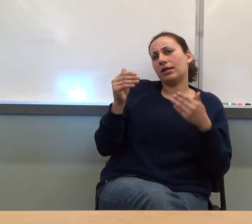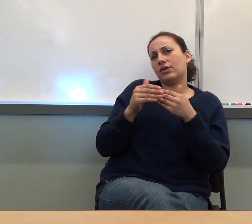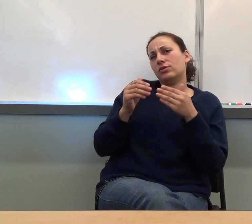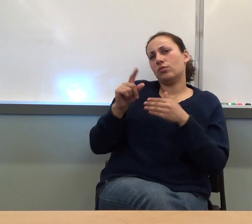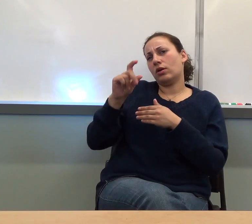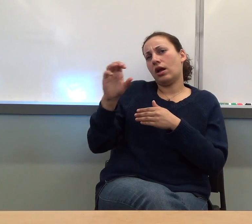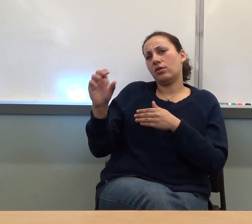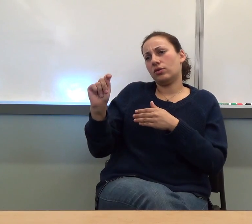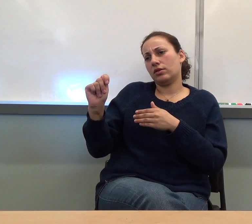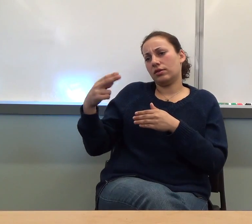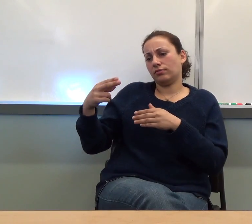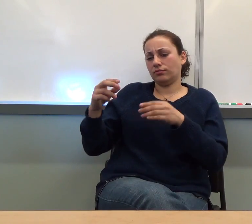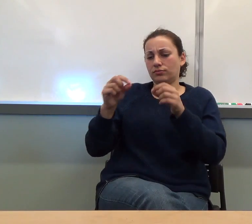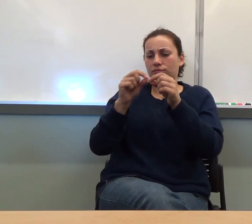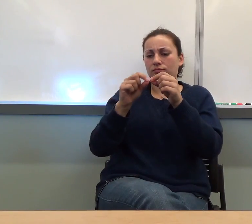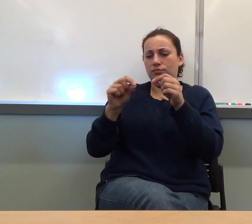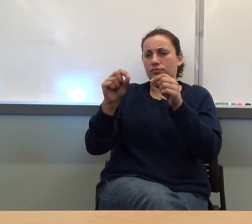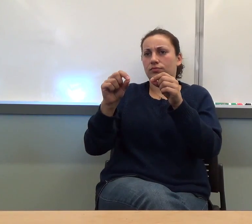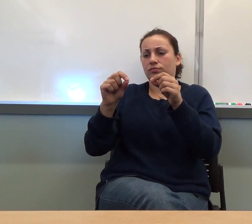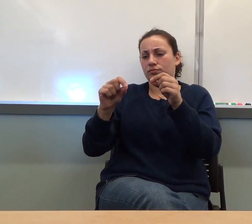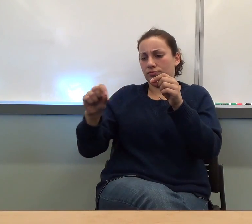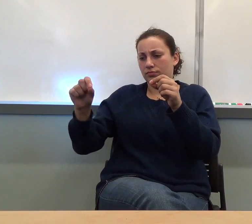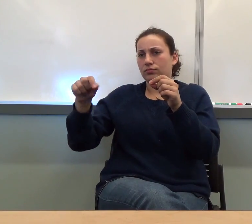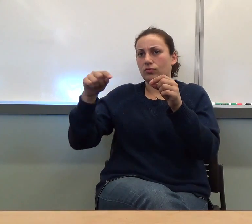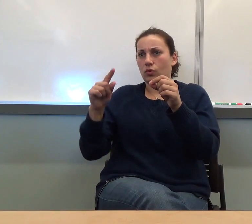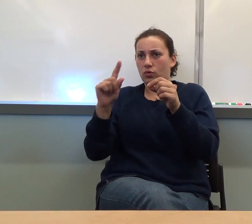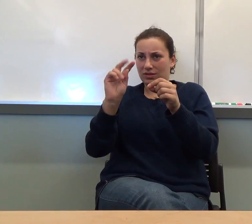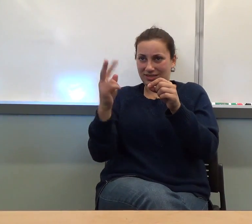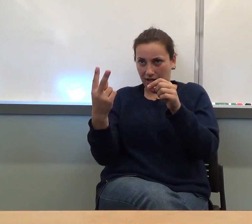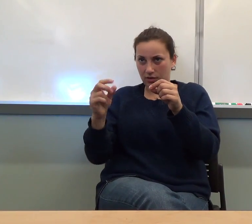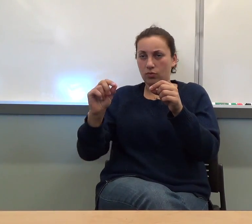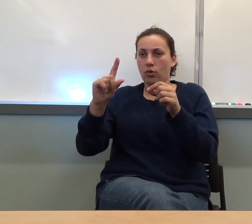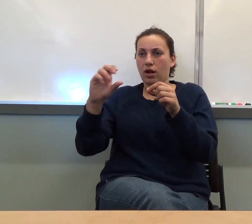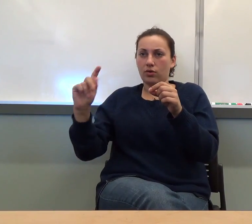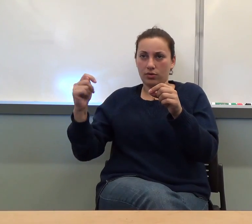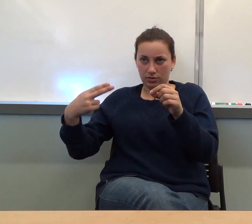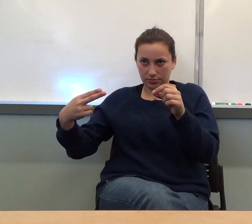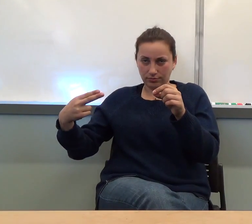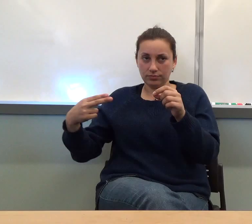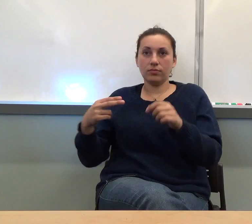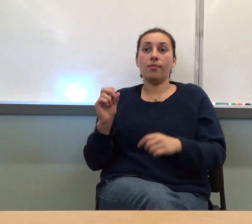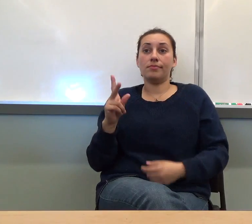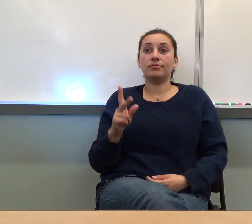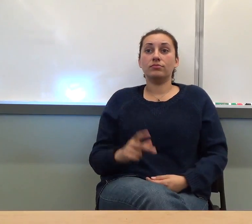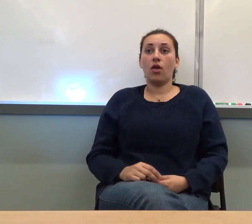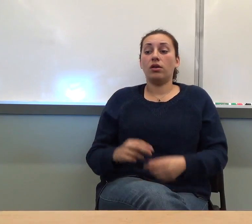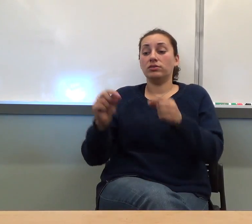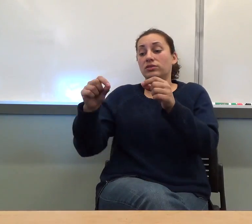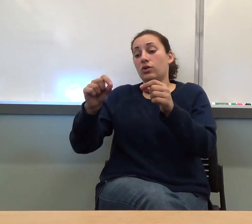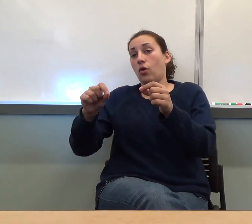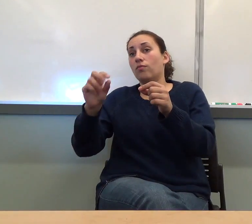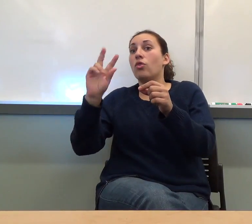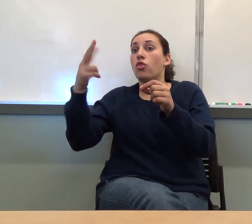in the thousandth position, which means we need to go out there. All right, 45